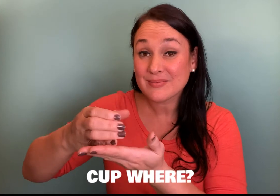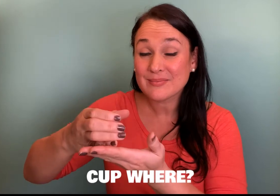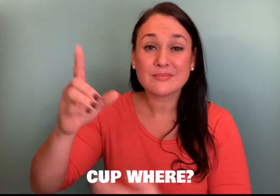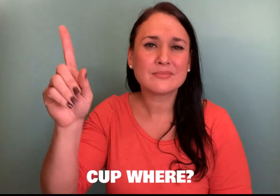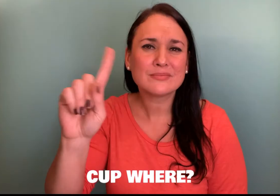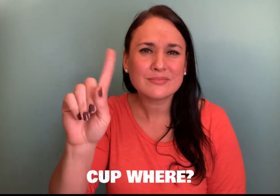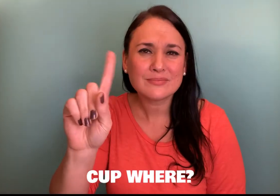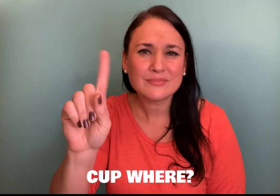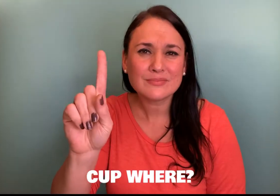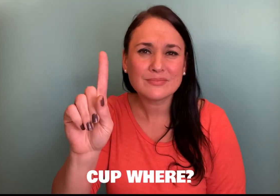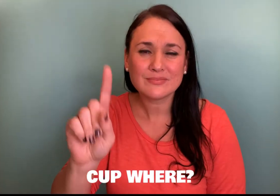Cup, where?